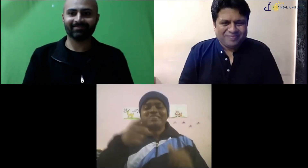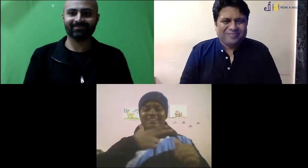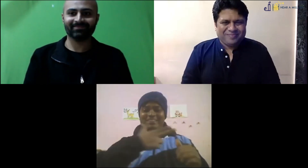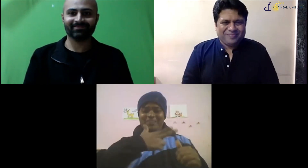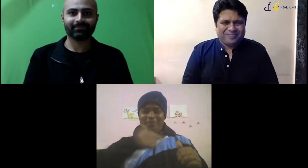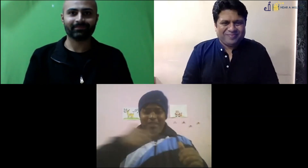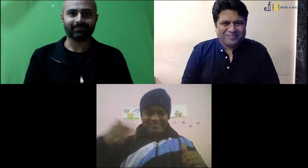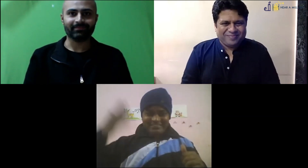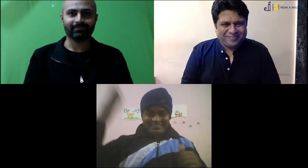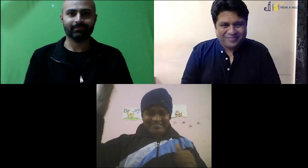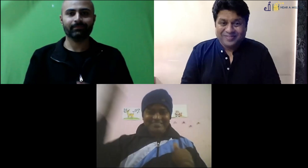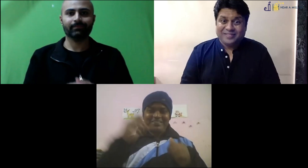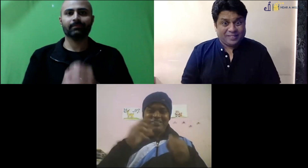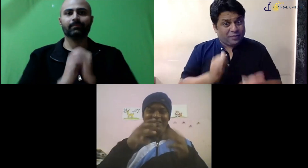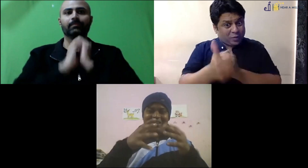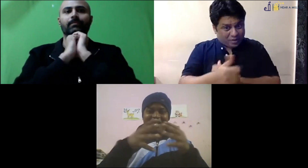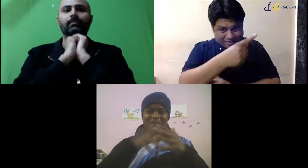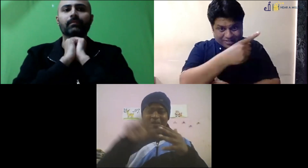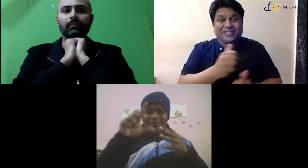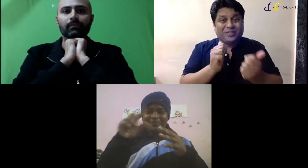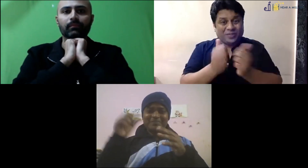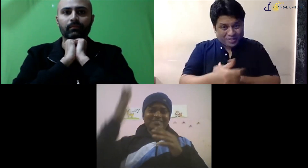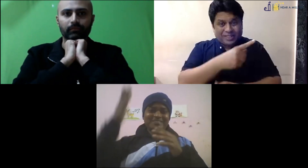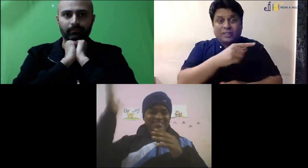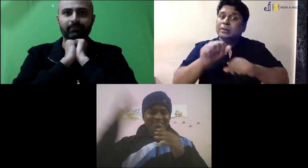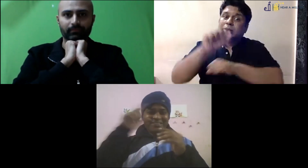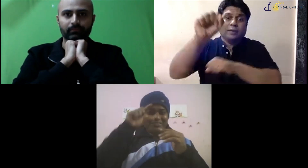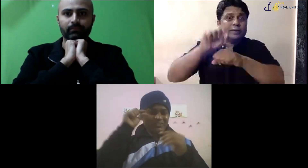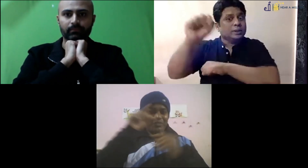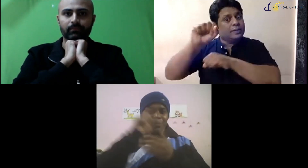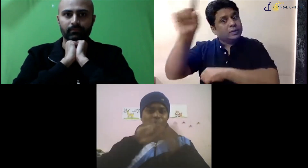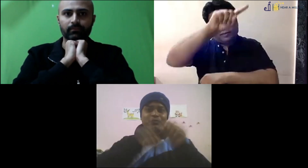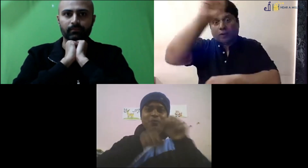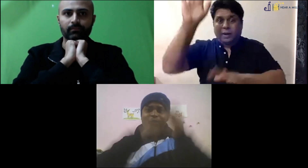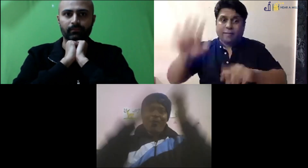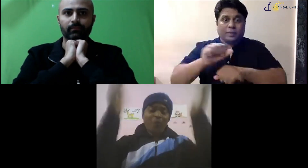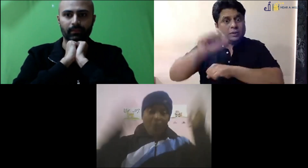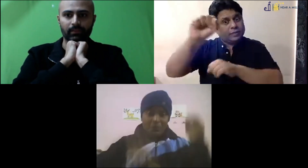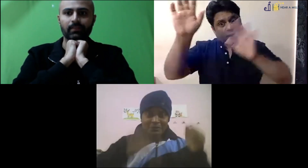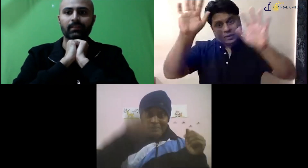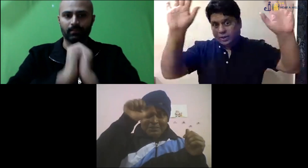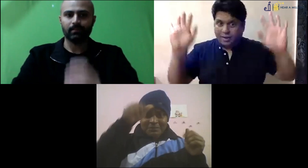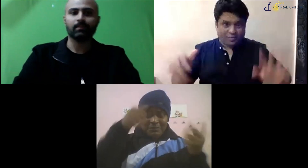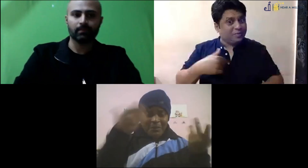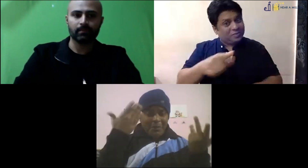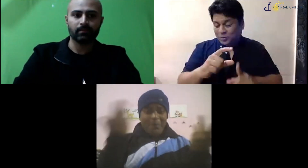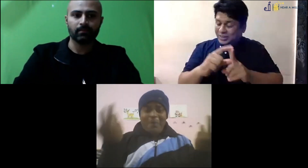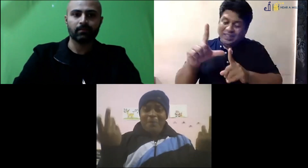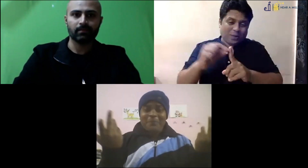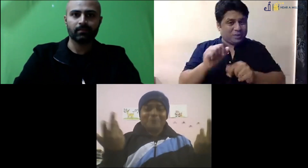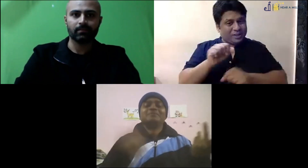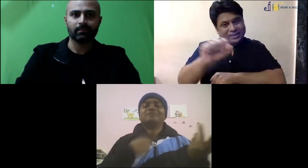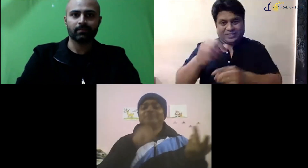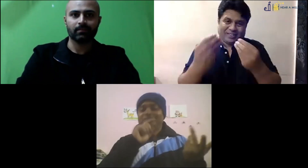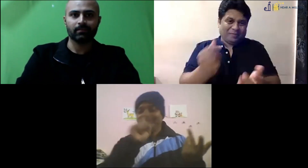we understand its value and importance. So you will definitely get it. Yeah, because we've seen that Ram here,